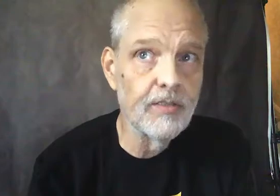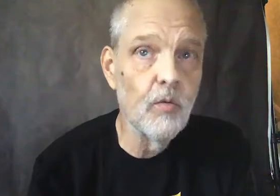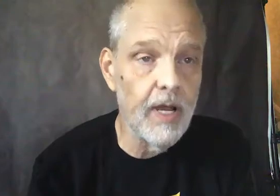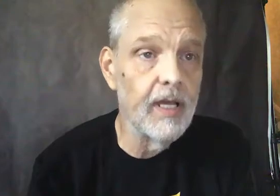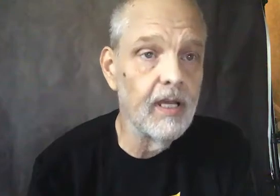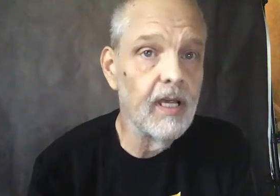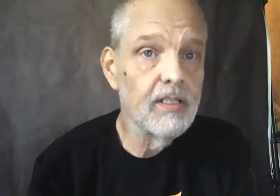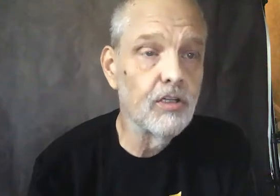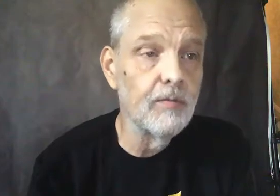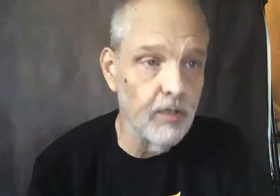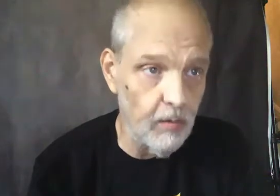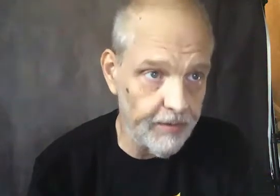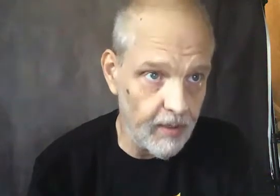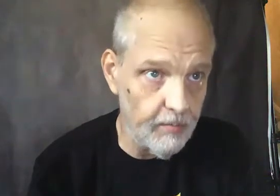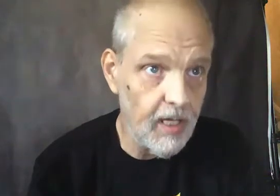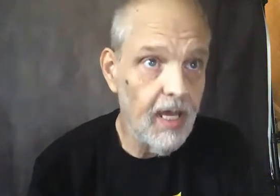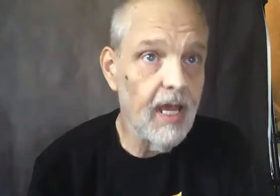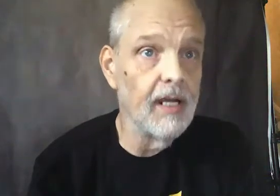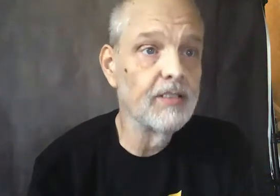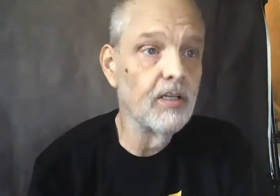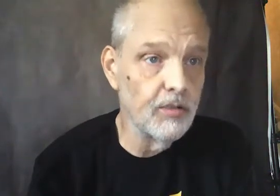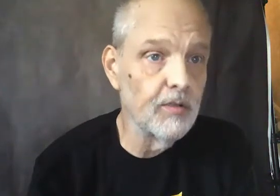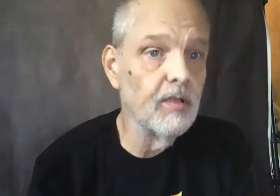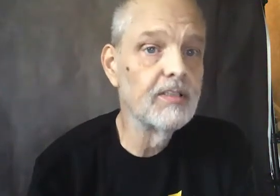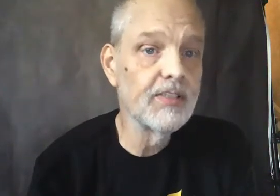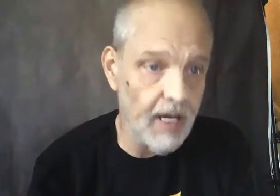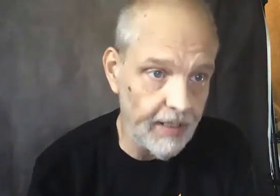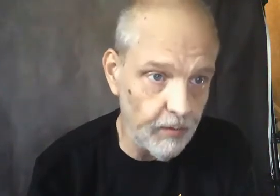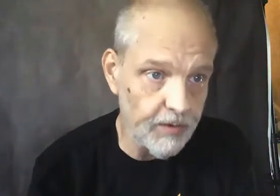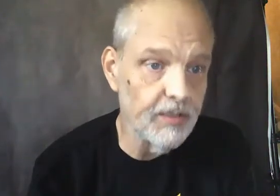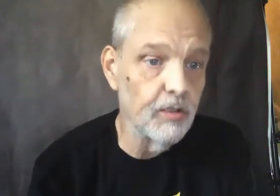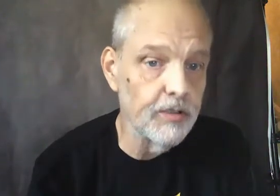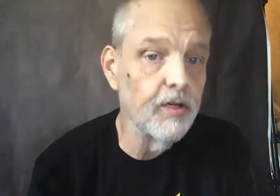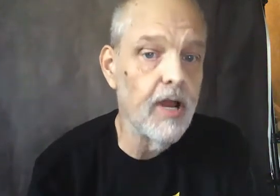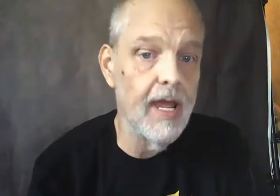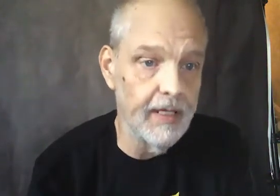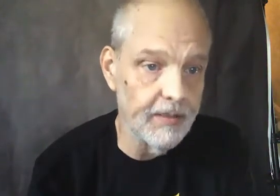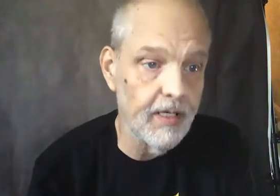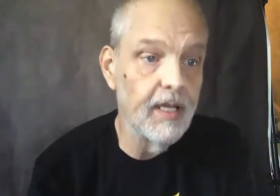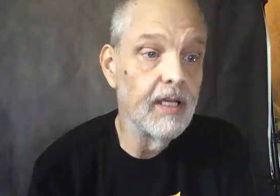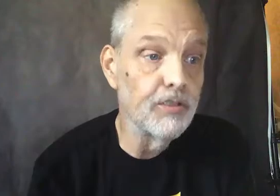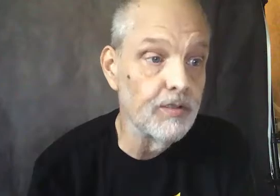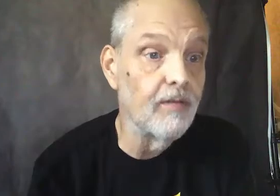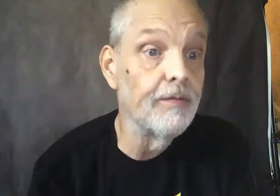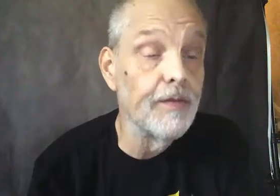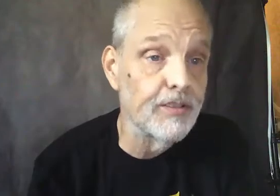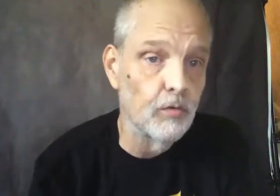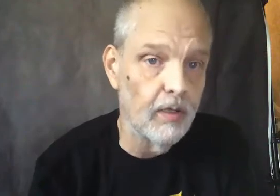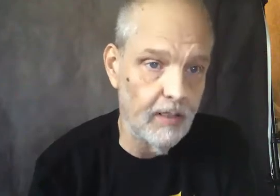a way to communicate with them, and it's using sign language, it's using your hands, it's using a visual